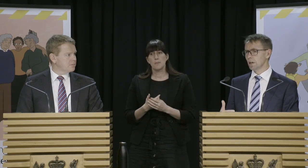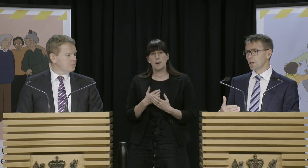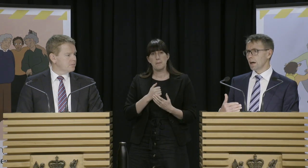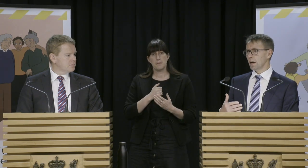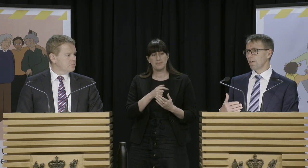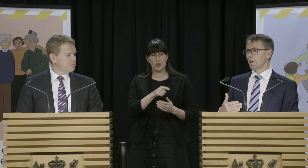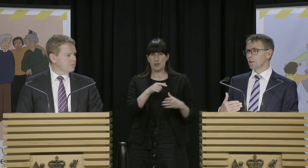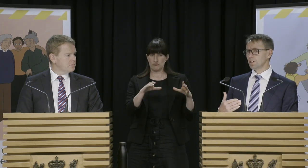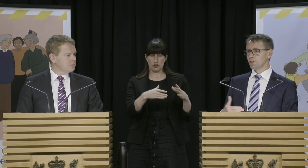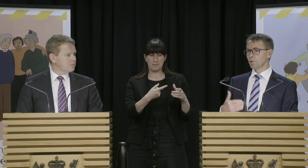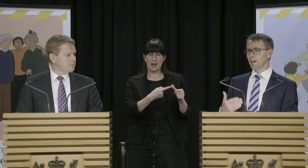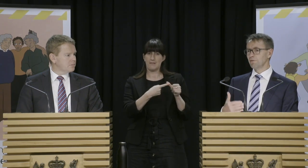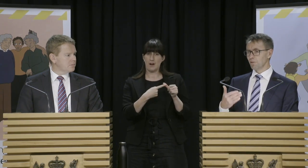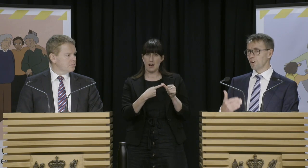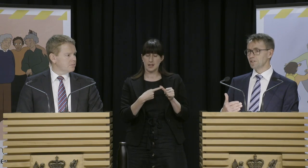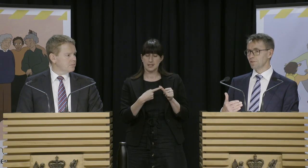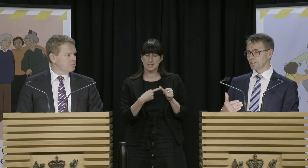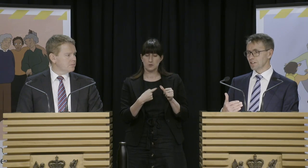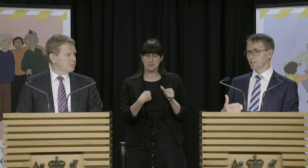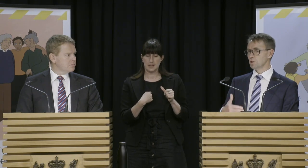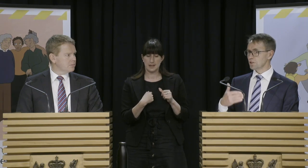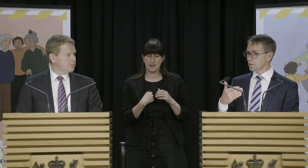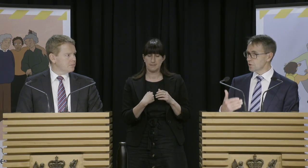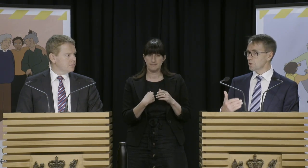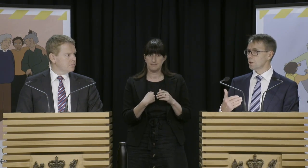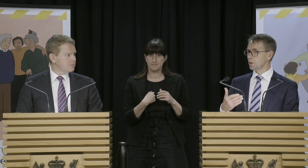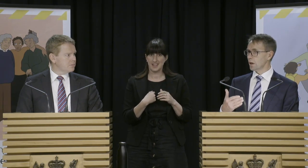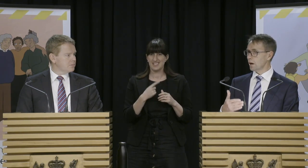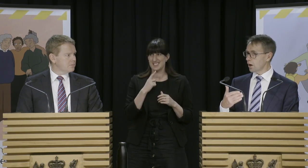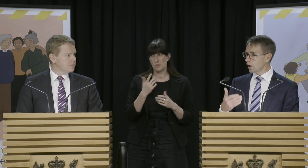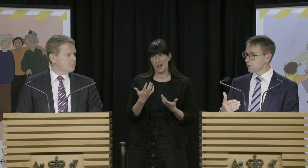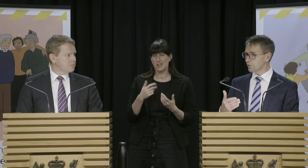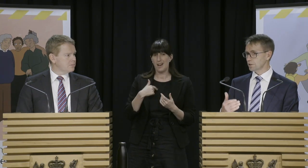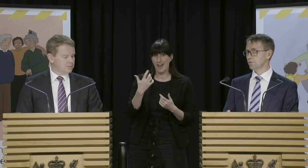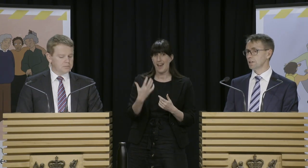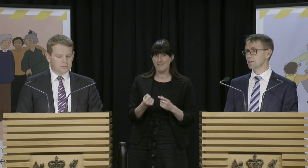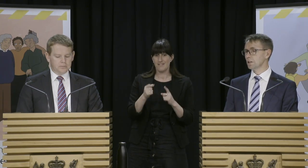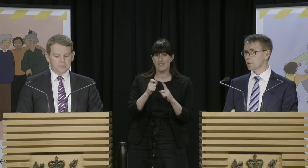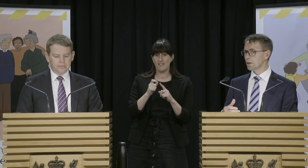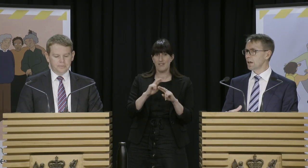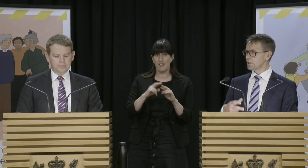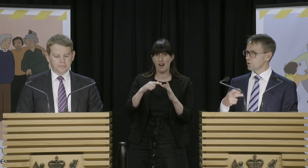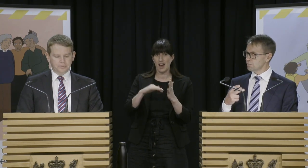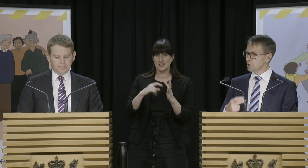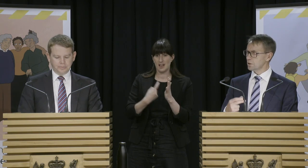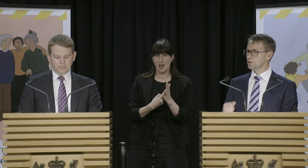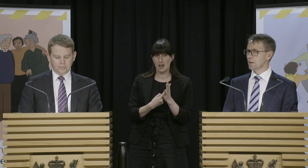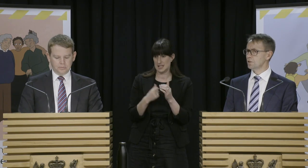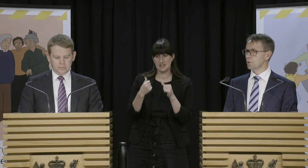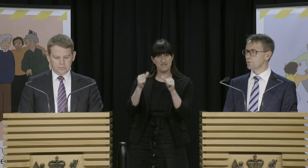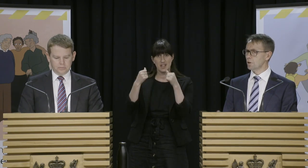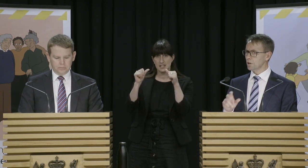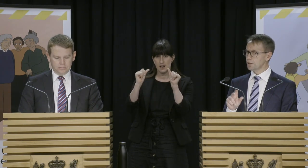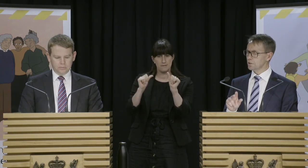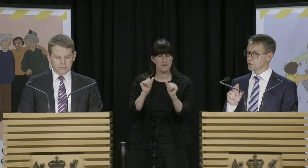that given we have the Pfizer vaccine, which is a highly effective vaccine and has got a very good